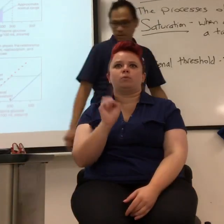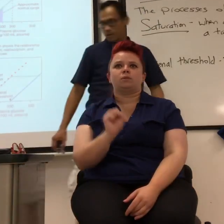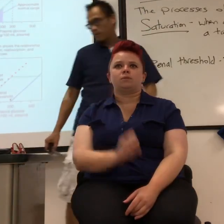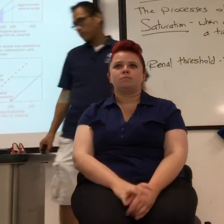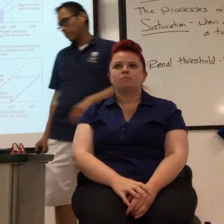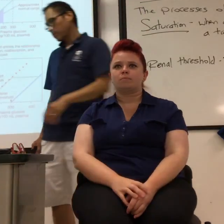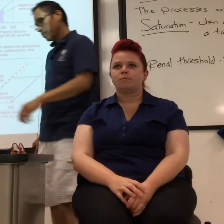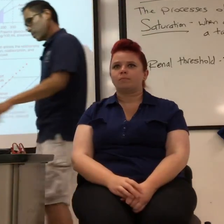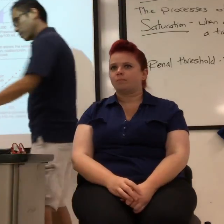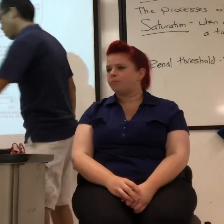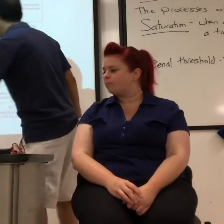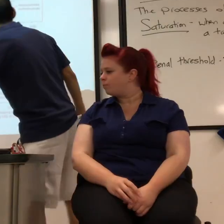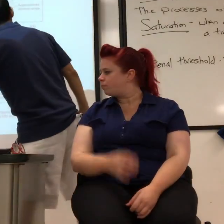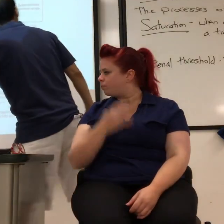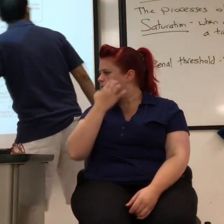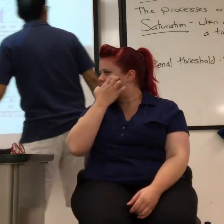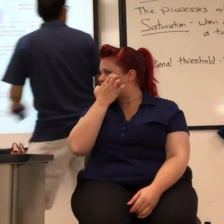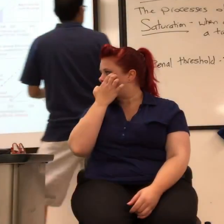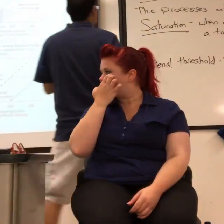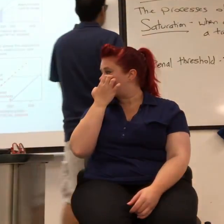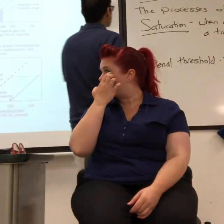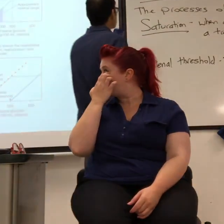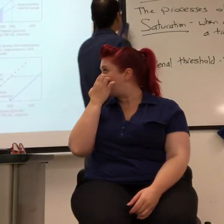let's see here.